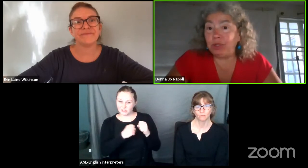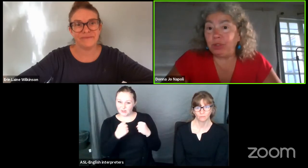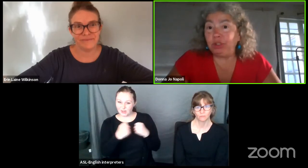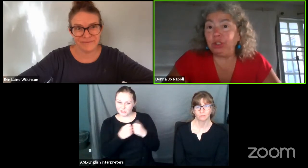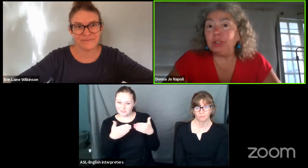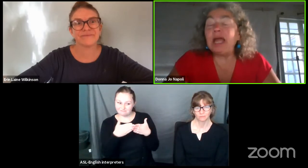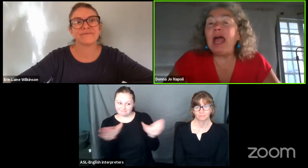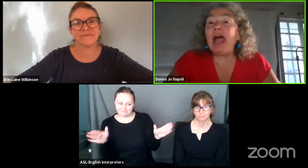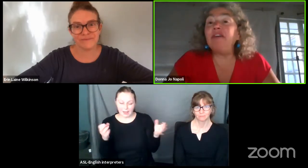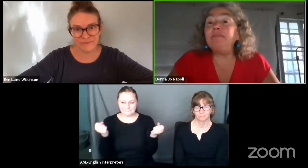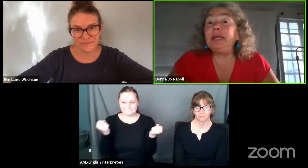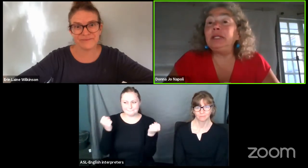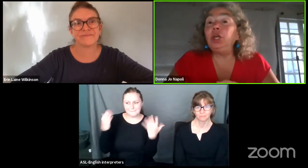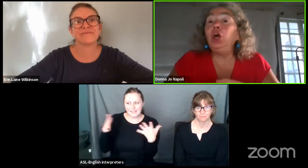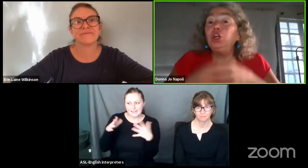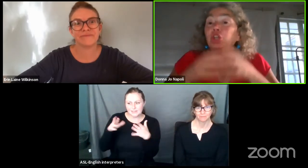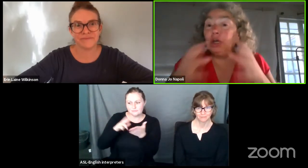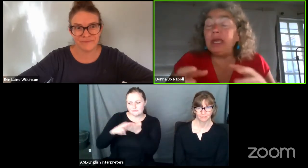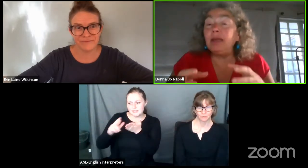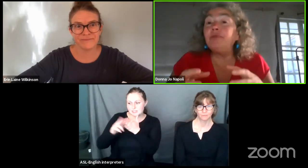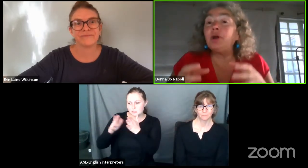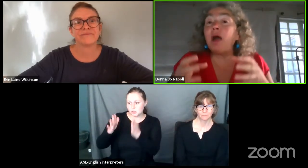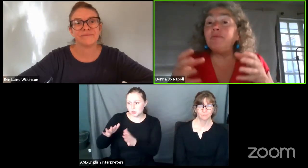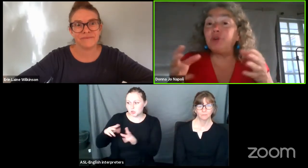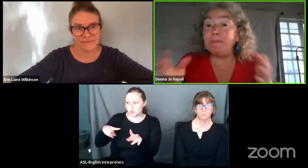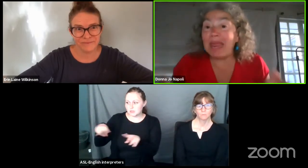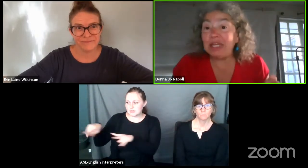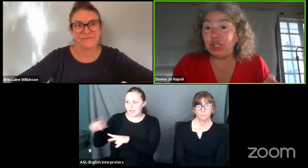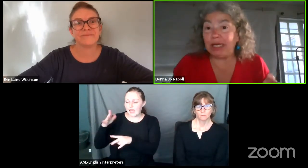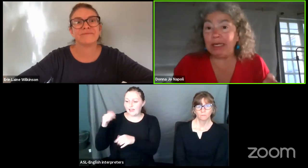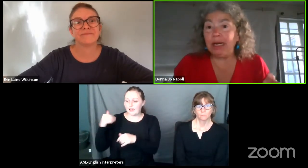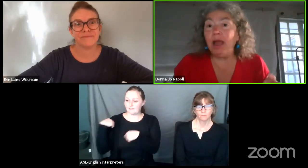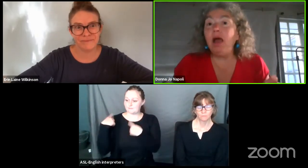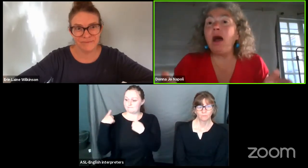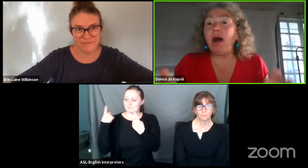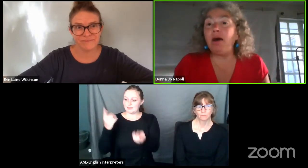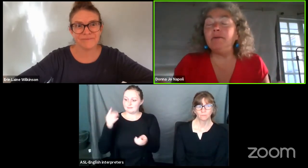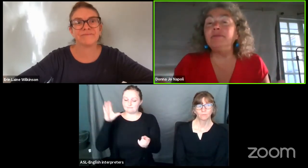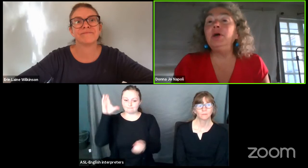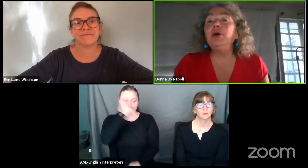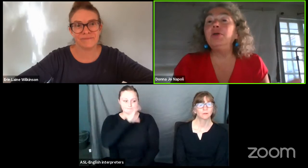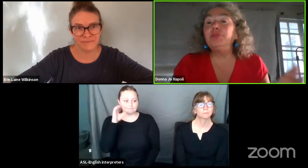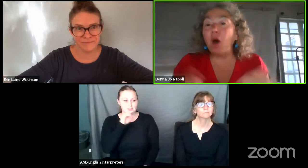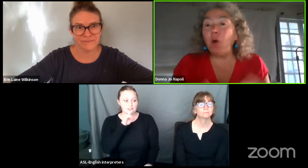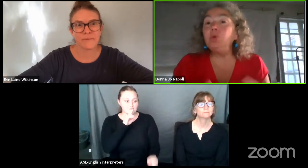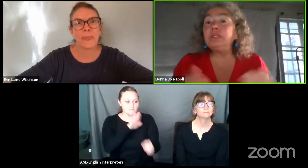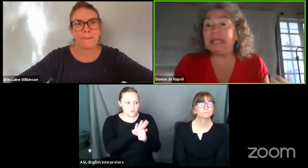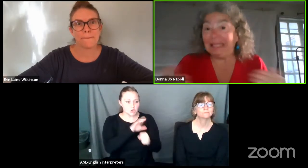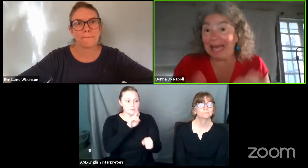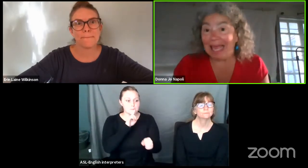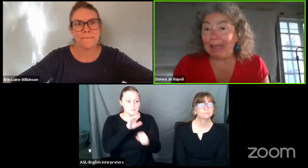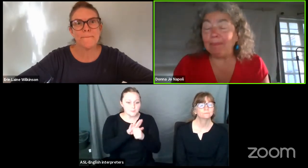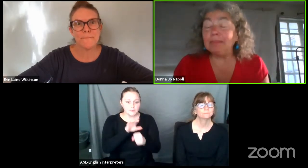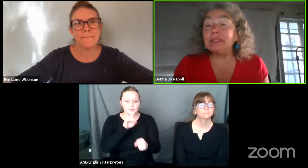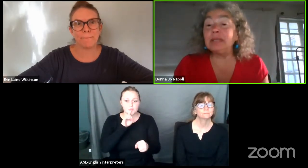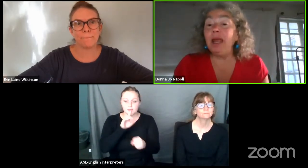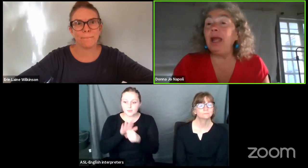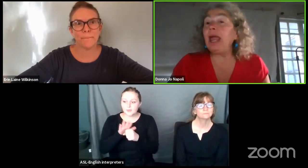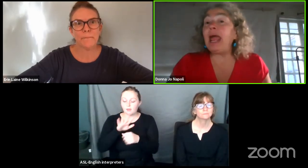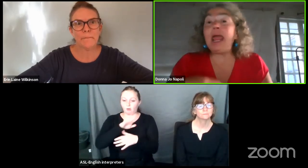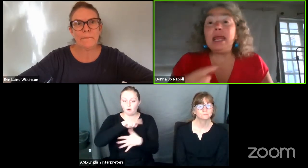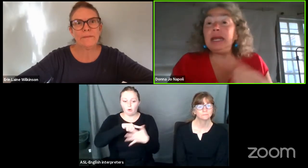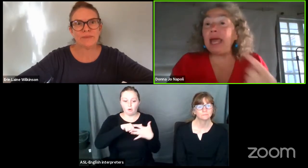many researchers have been looking for confirmation of those